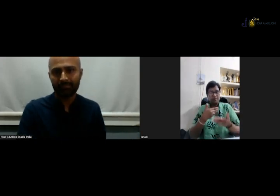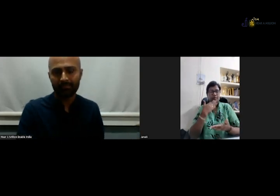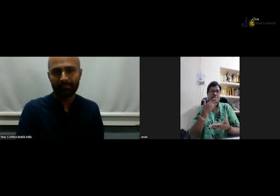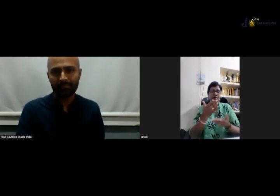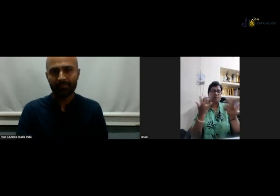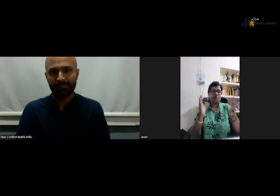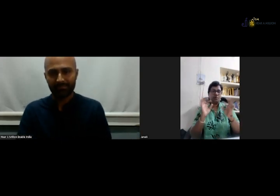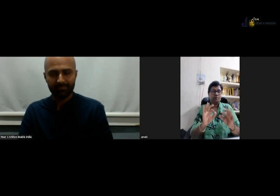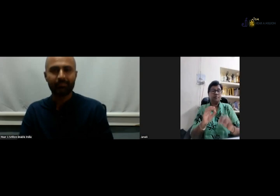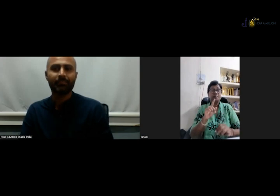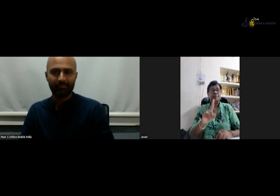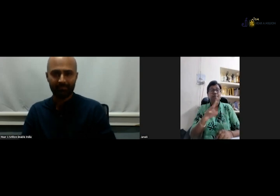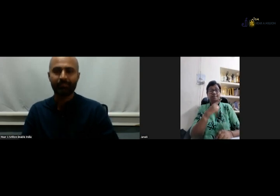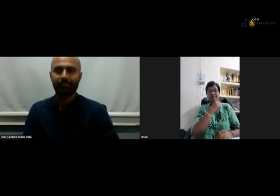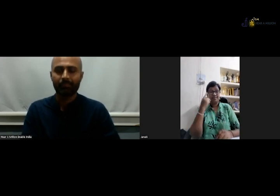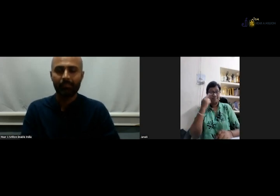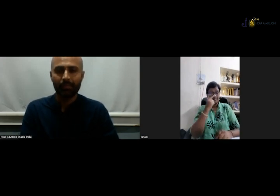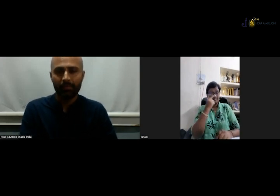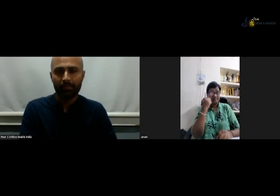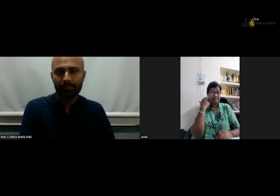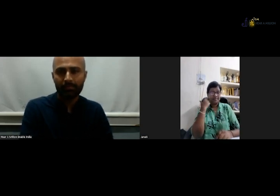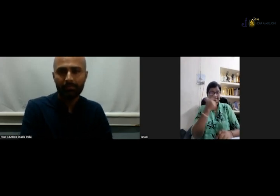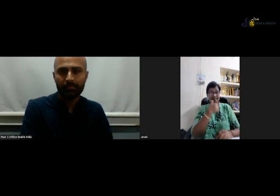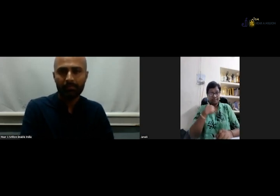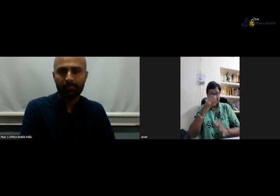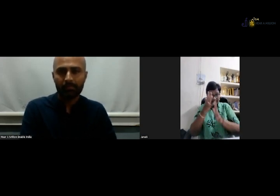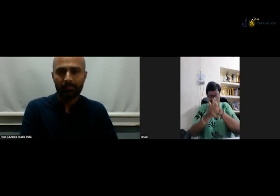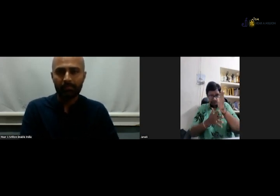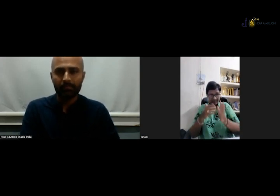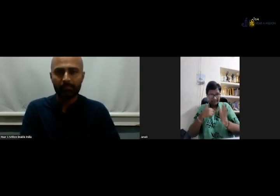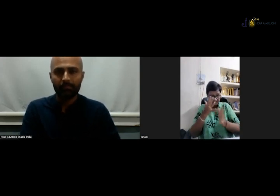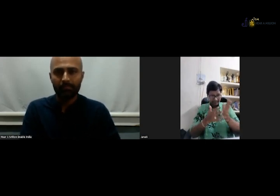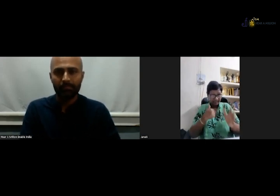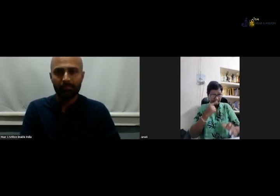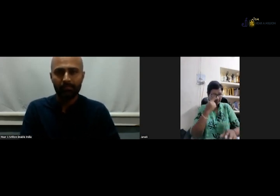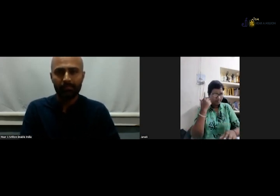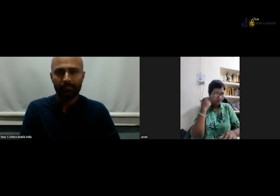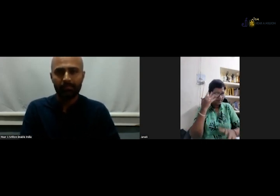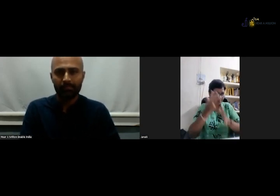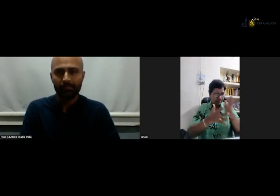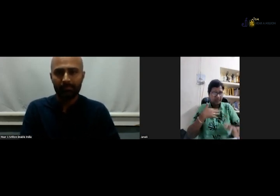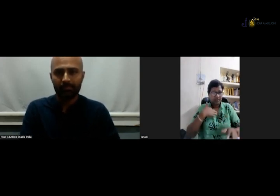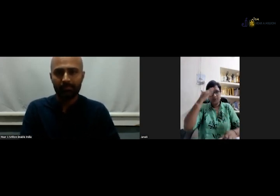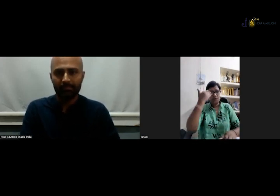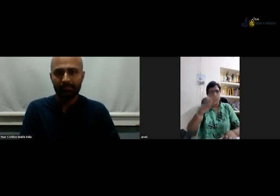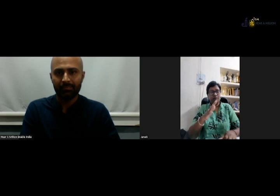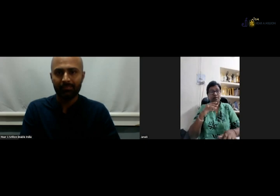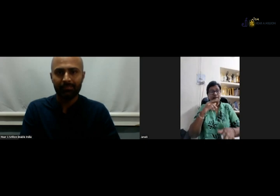So now you have having me here. Thank you so much. So